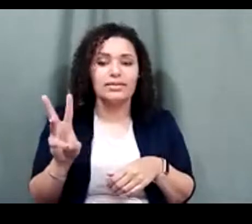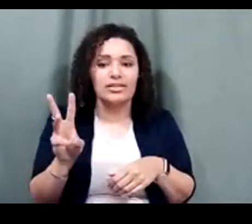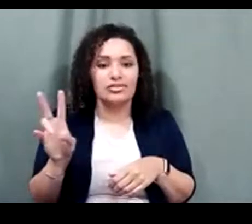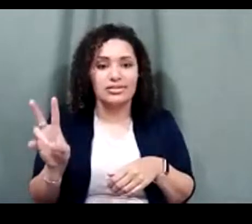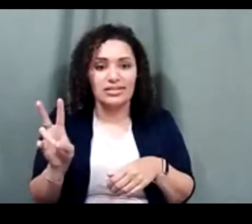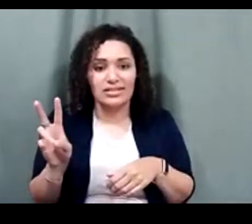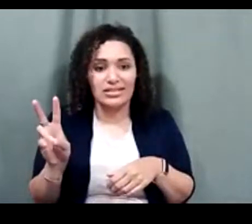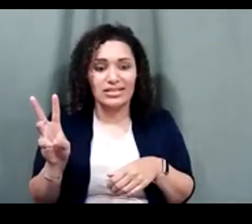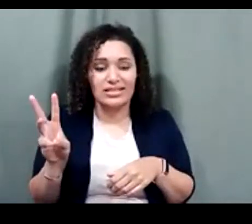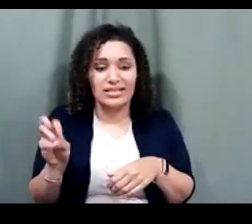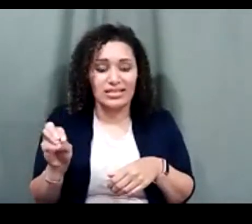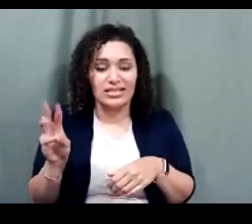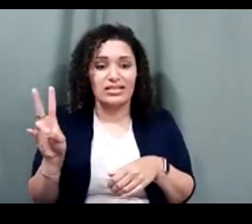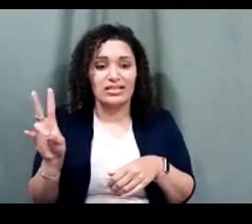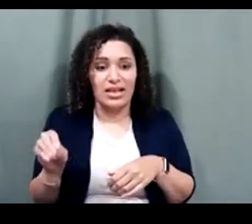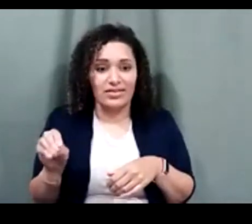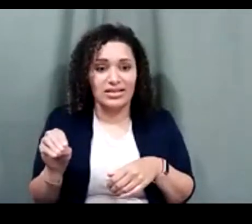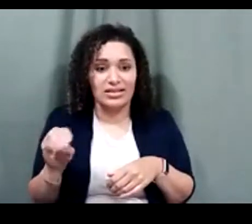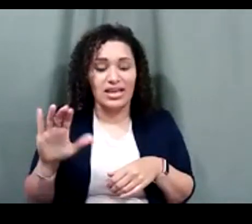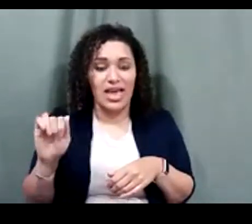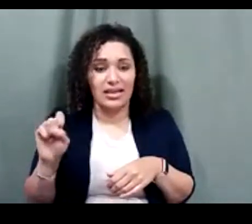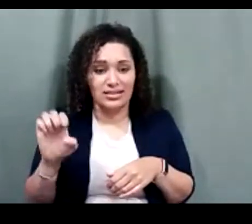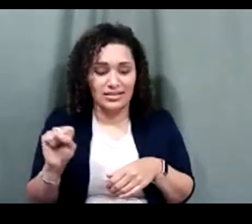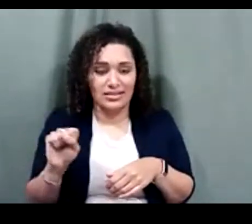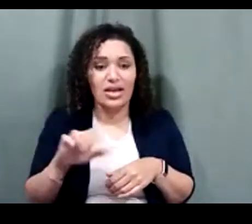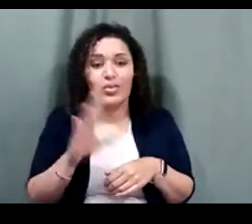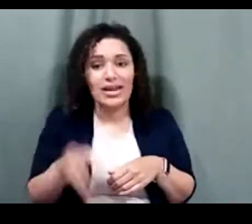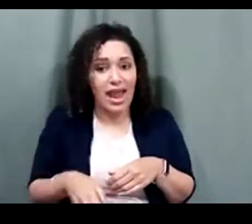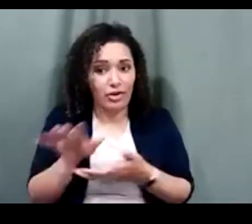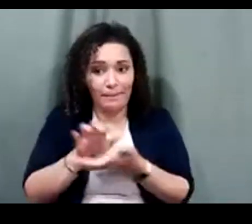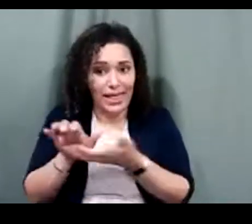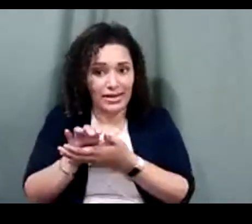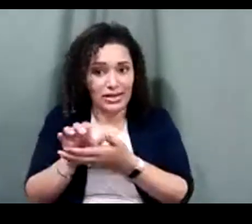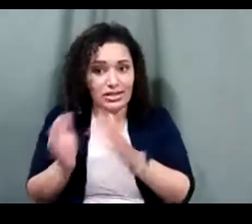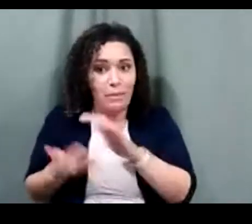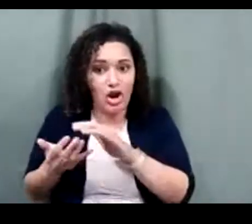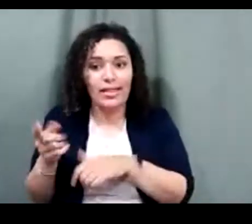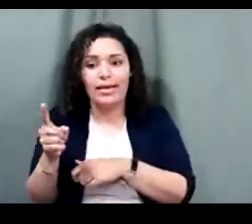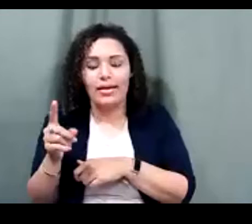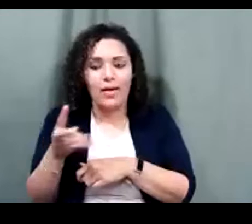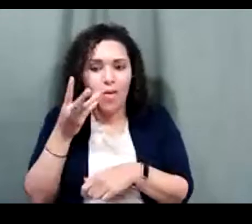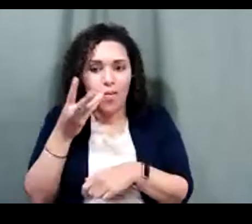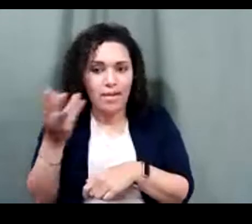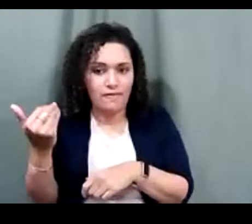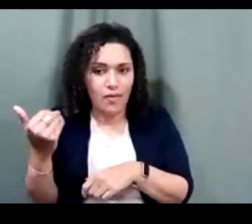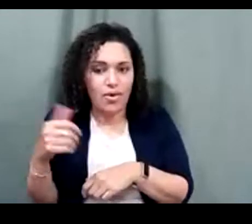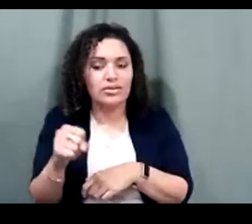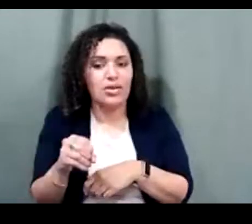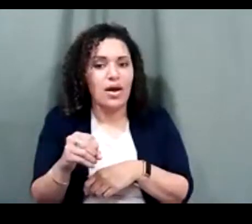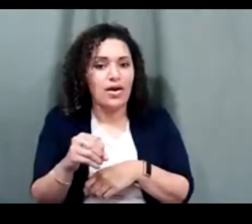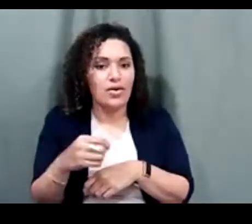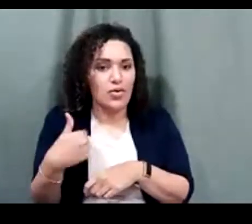we have never blended a sparkling wine before. So this is going to be interesting and different, and something we're